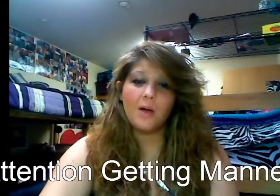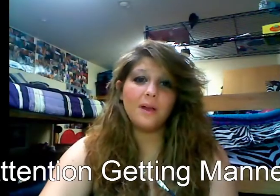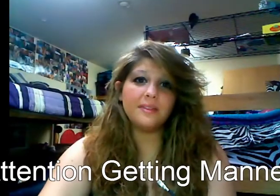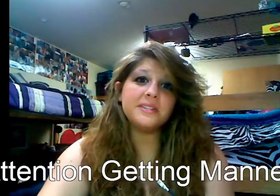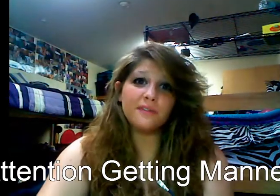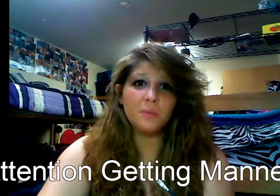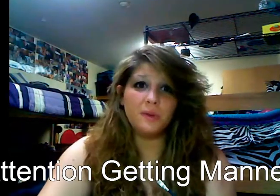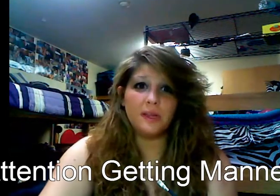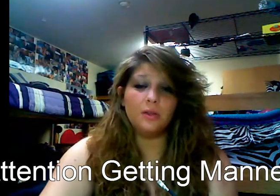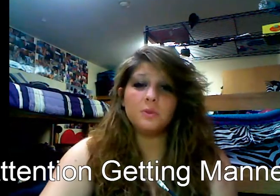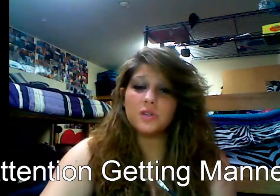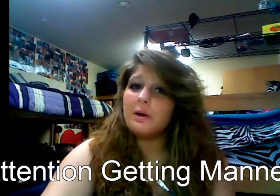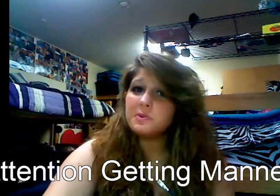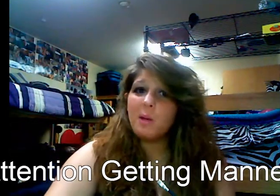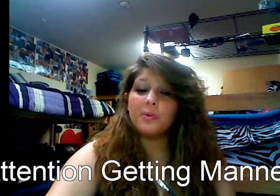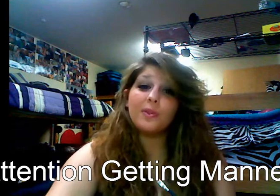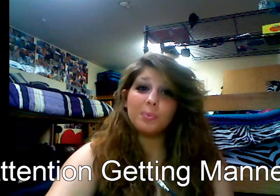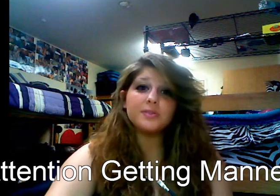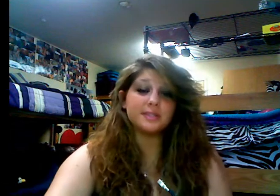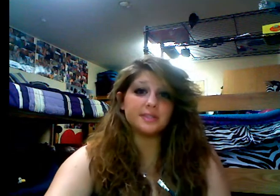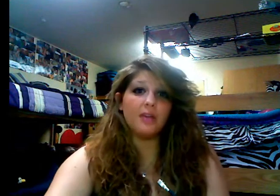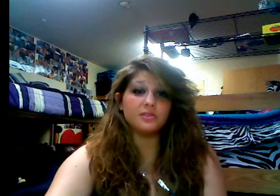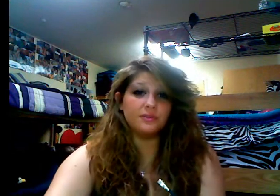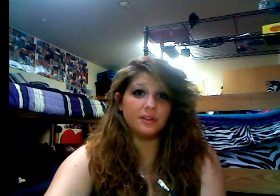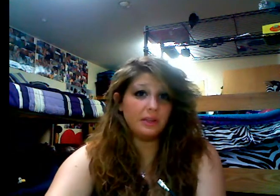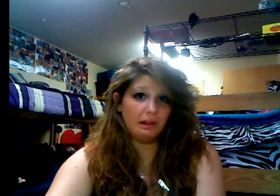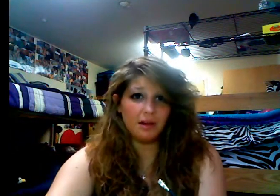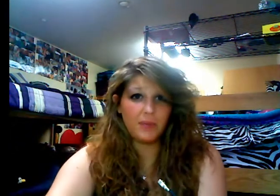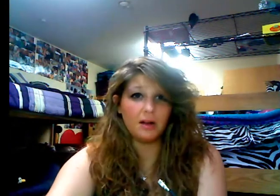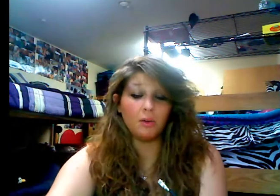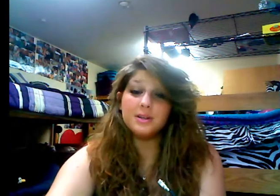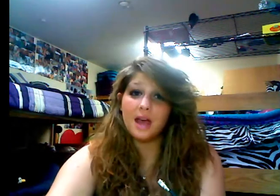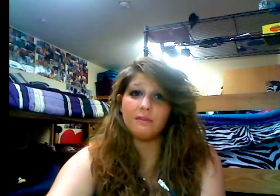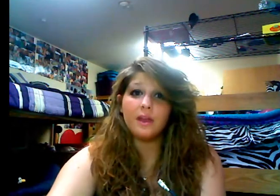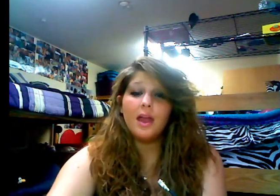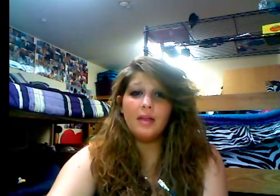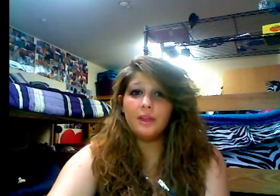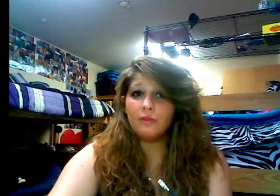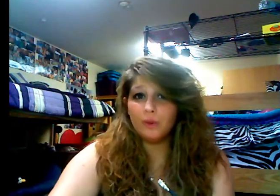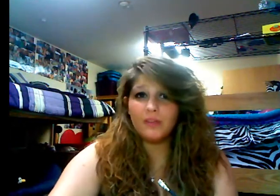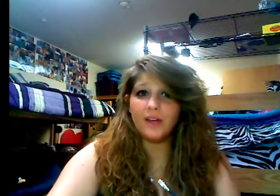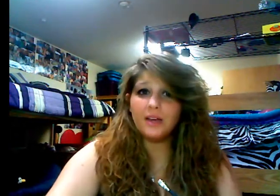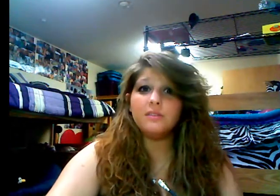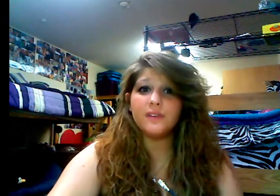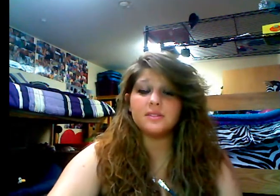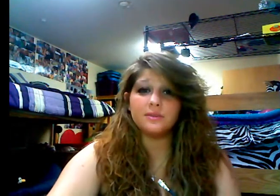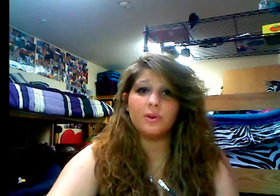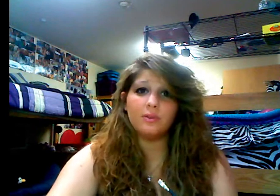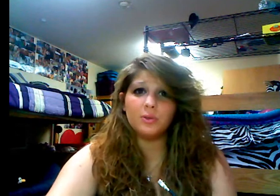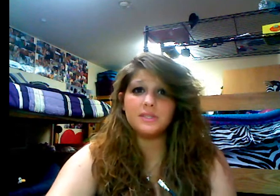While in the deaf community, you must always remember that the person is either severely hearing impaired or deaf, and therefore they find it offensive whenever you